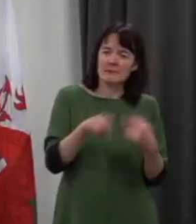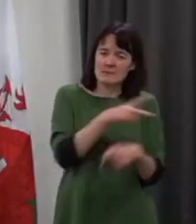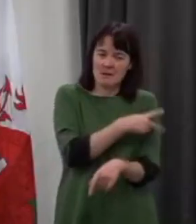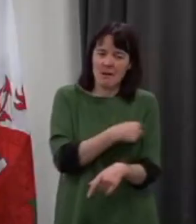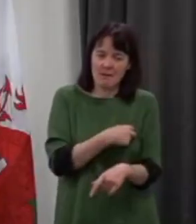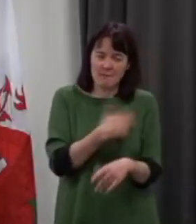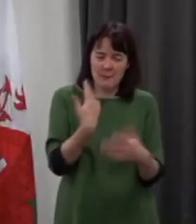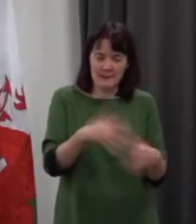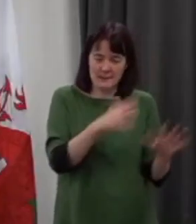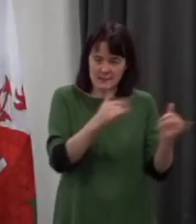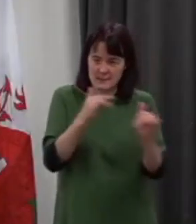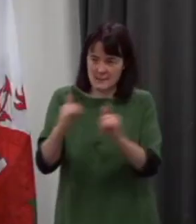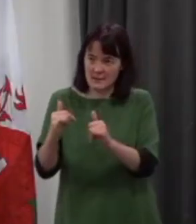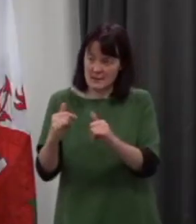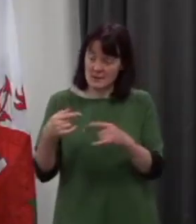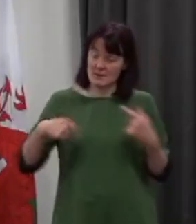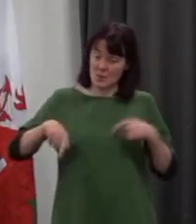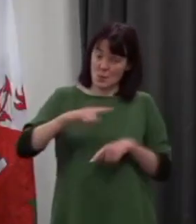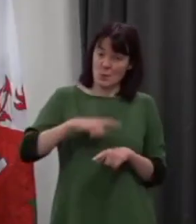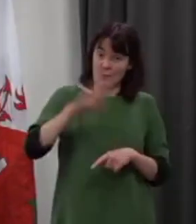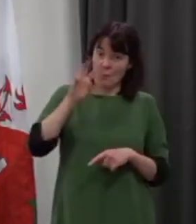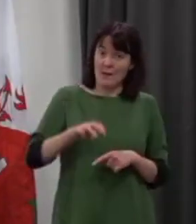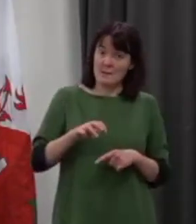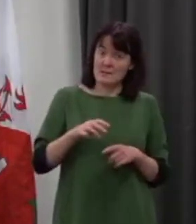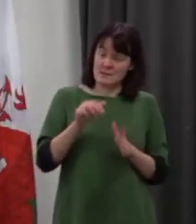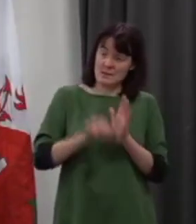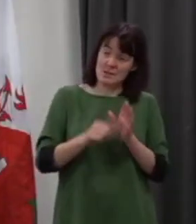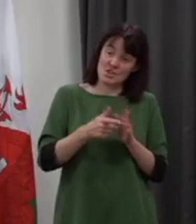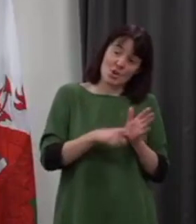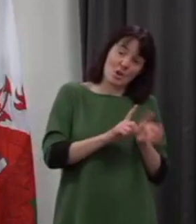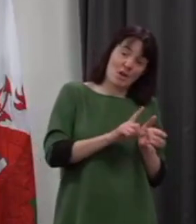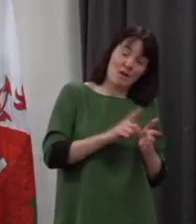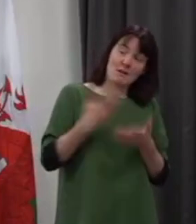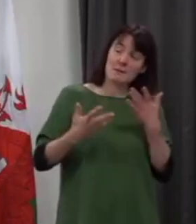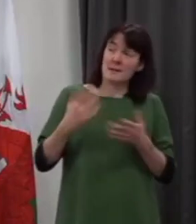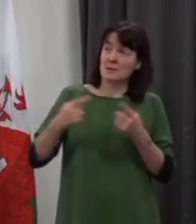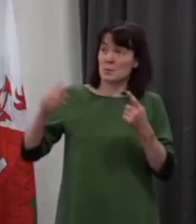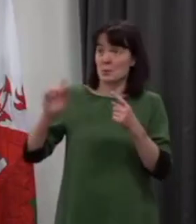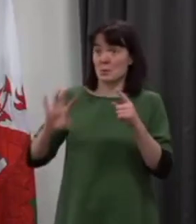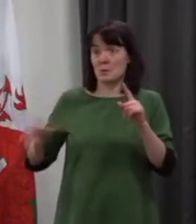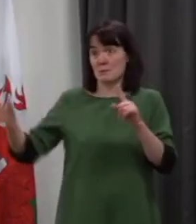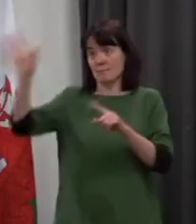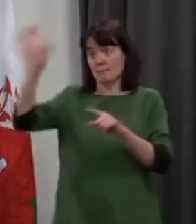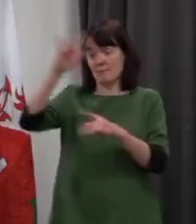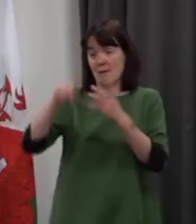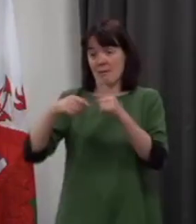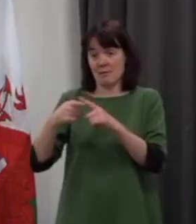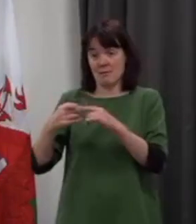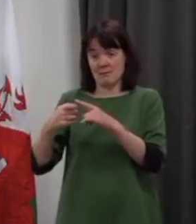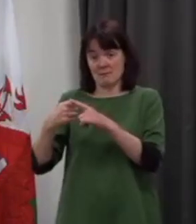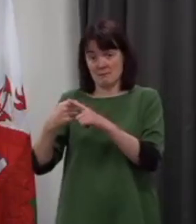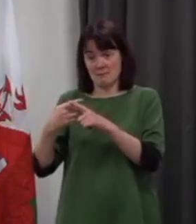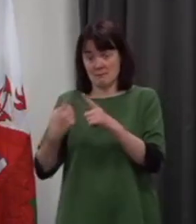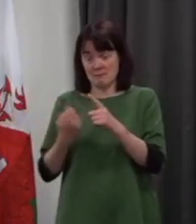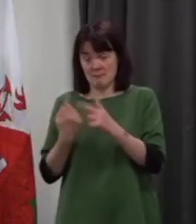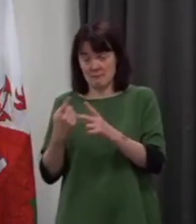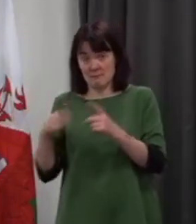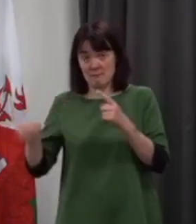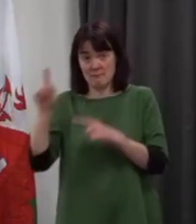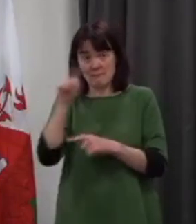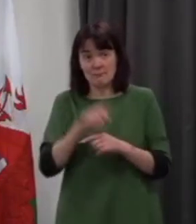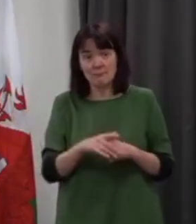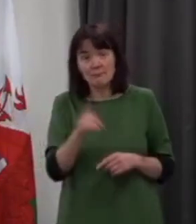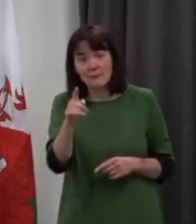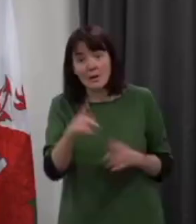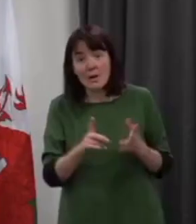started slightly earlier than some other UK nations. We've been testing frontline staff since the 18th of March. Oh, and